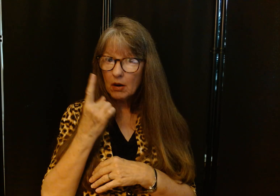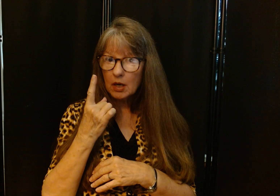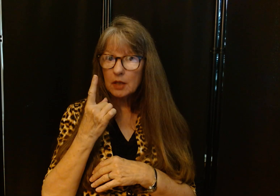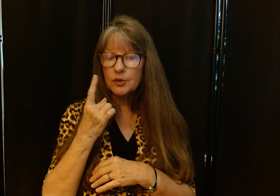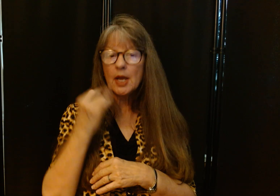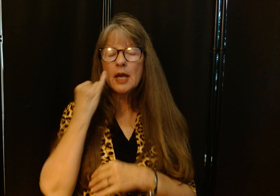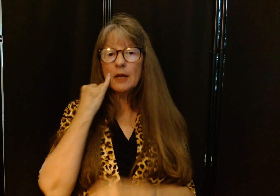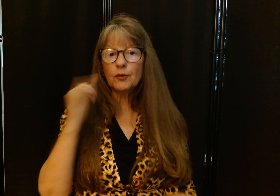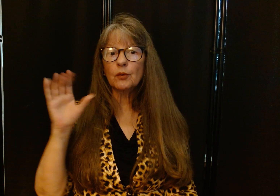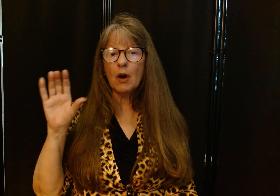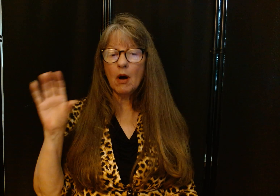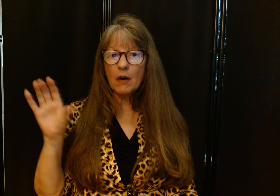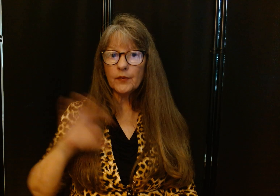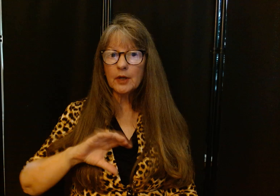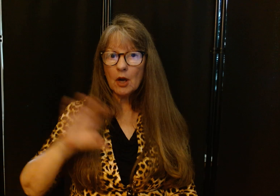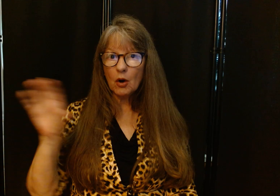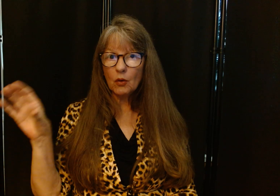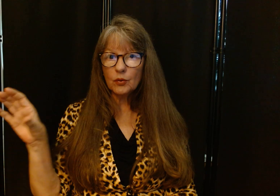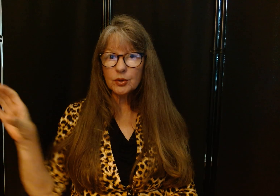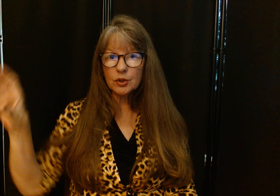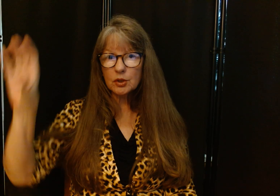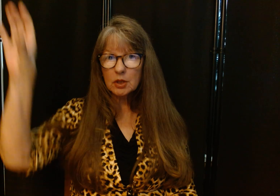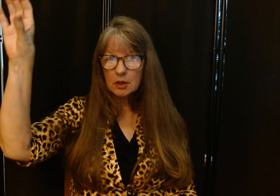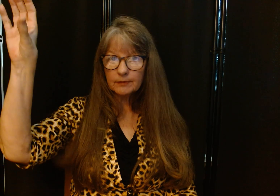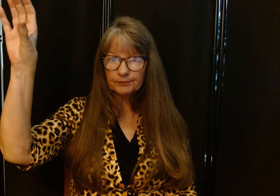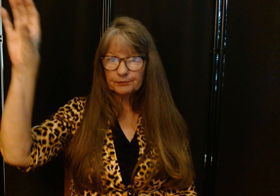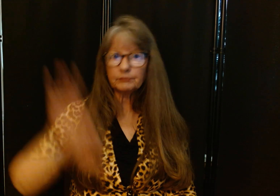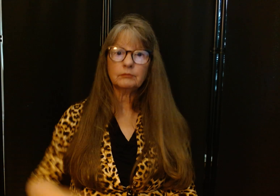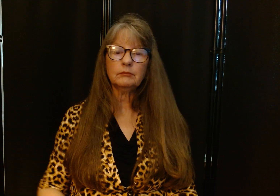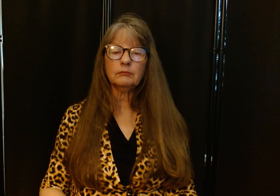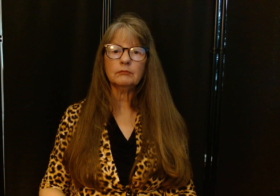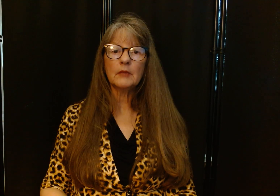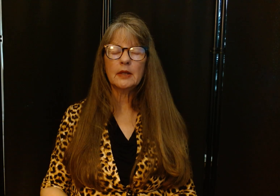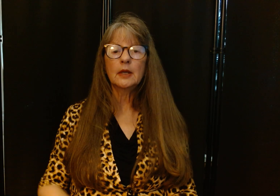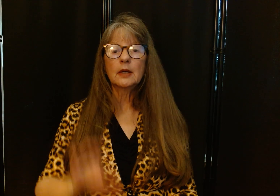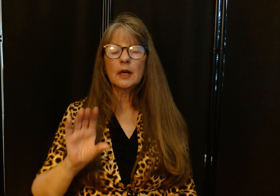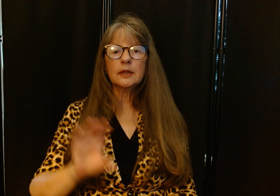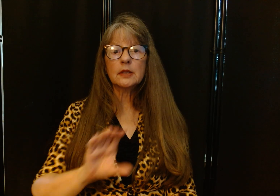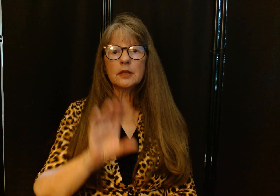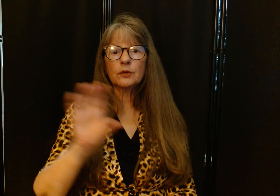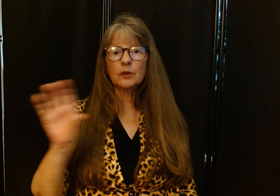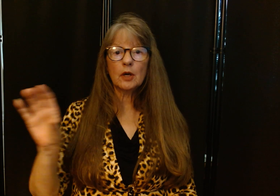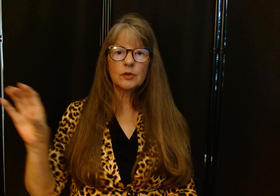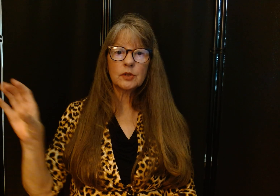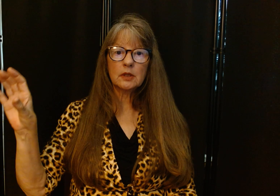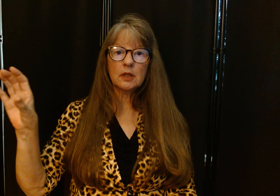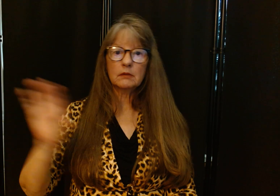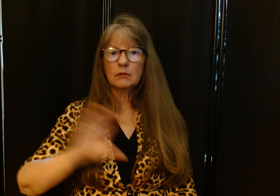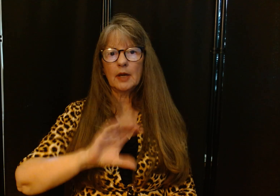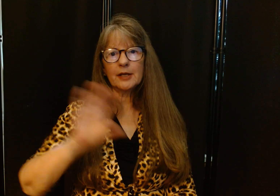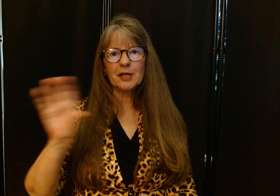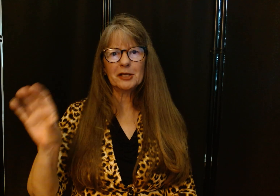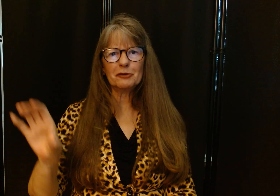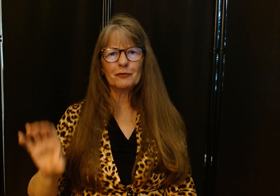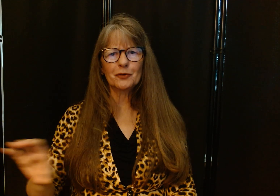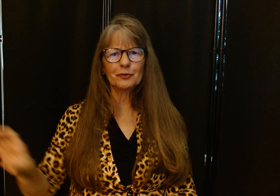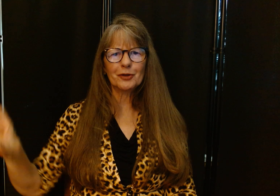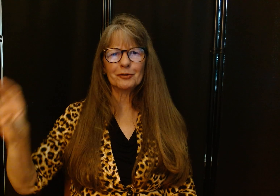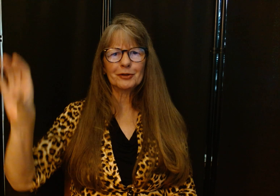because if you're on the coast, I did the southern coast, and then I guess I didn't do a full southern coast